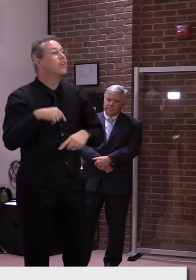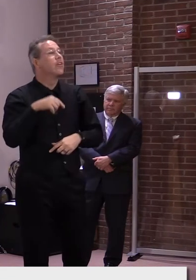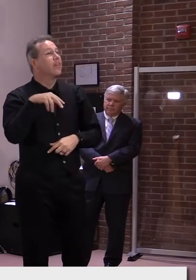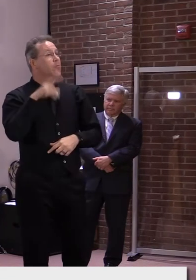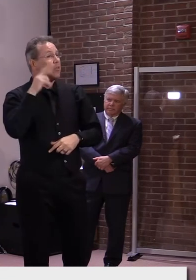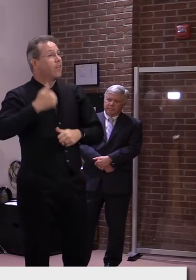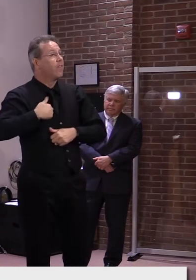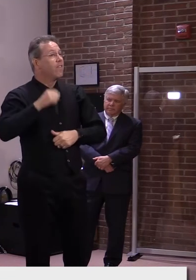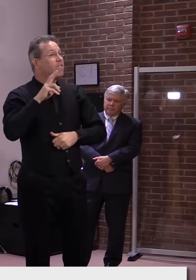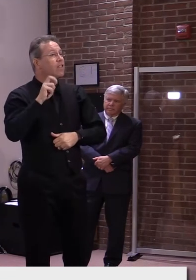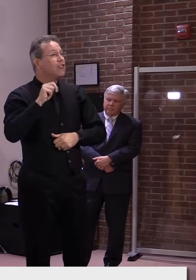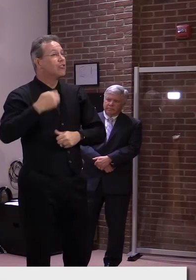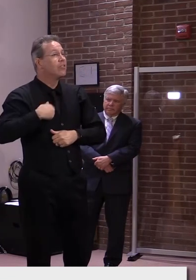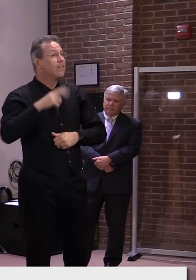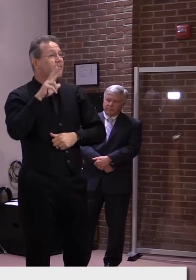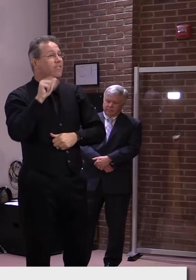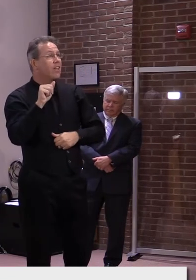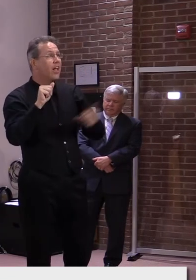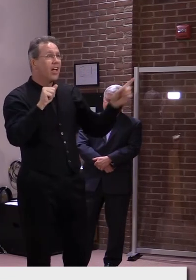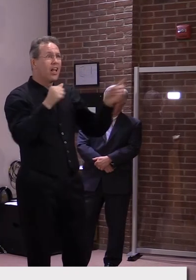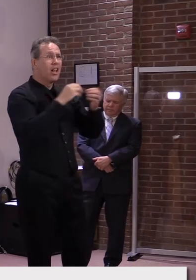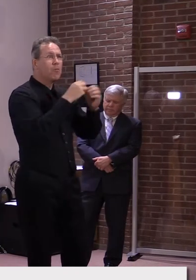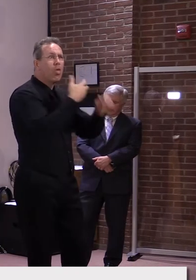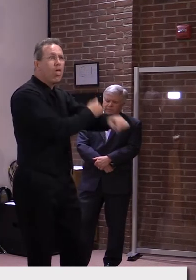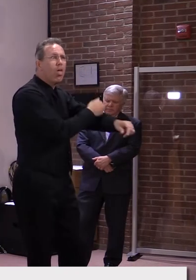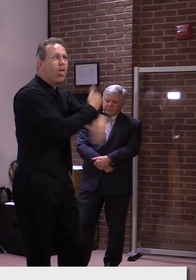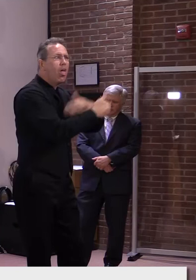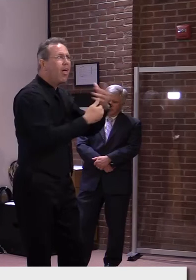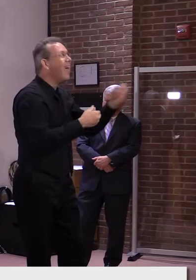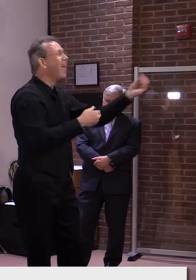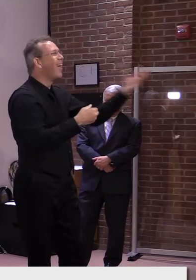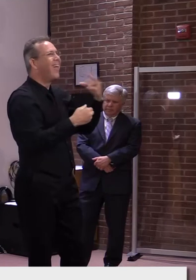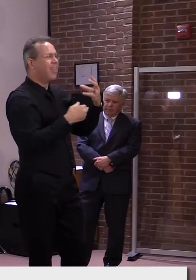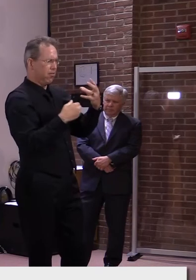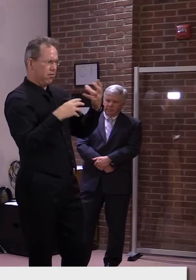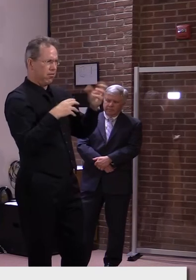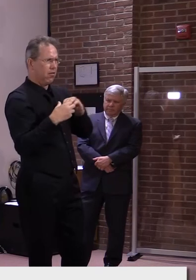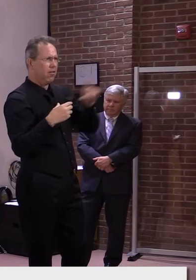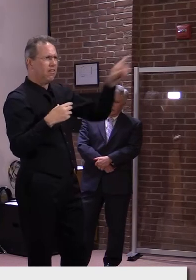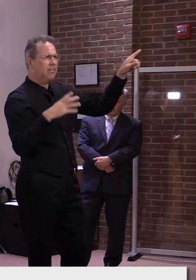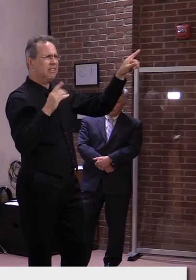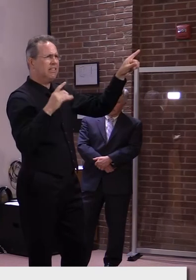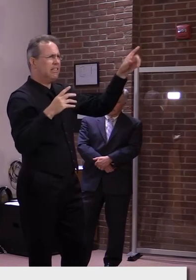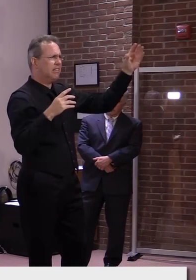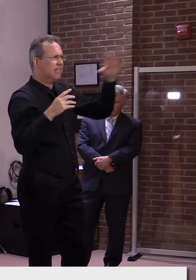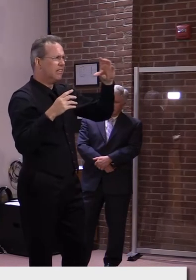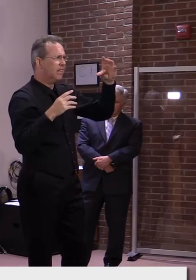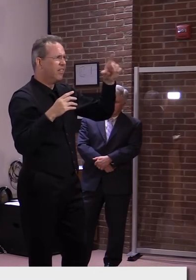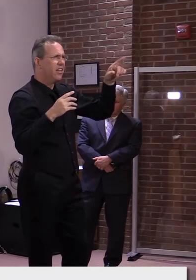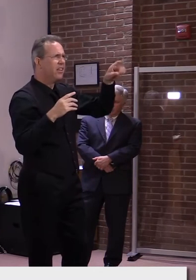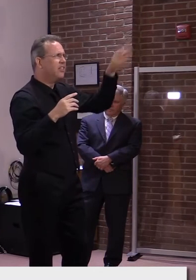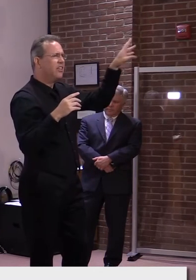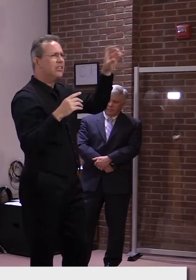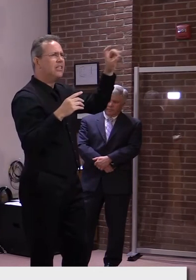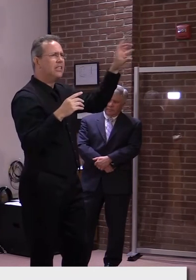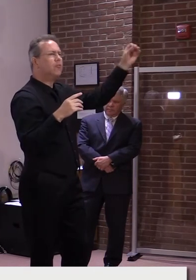to the CDC, and then we receive the numbers afterwards. So it gets a little complicated, and I wish it was